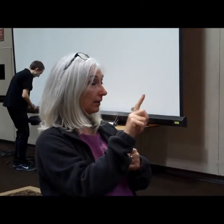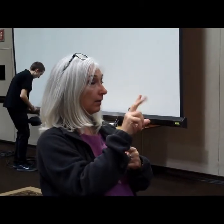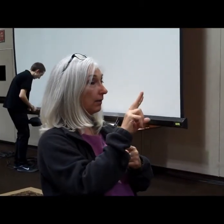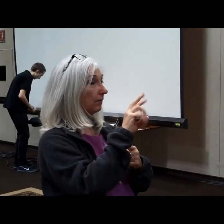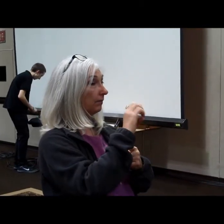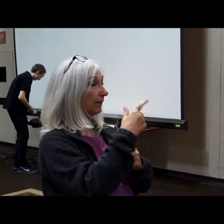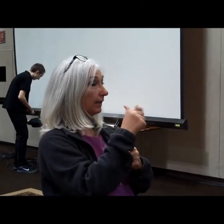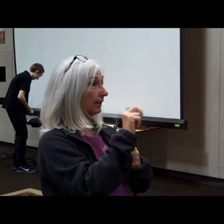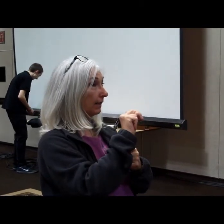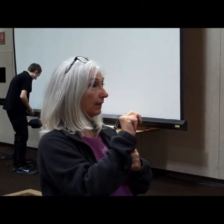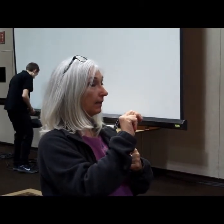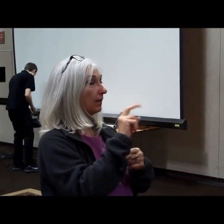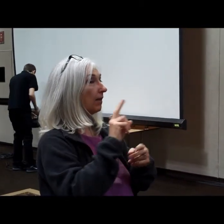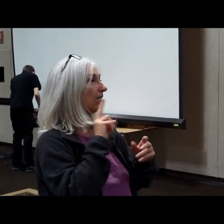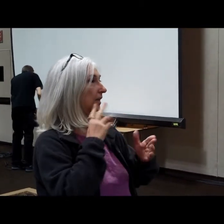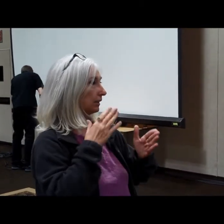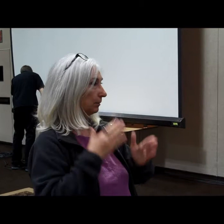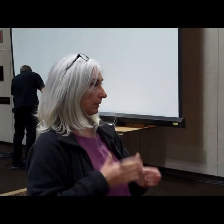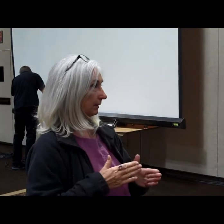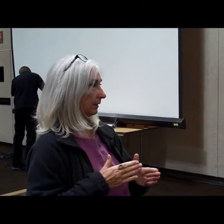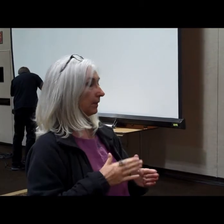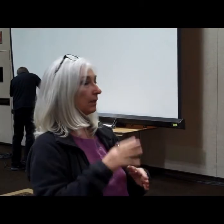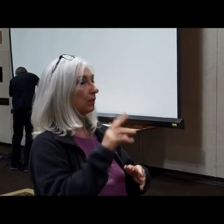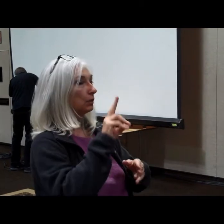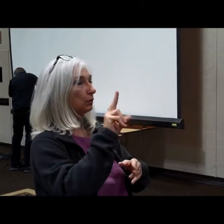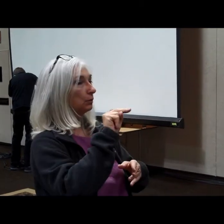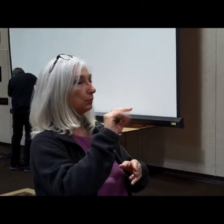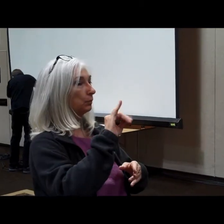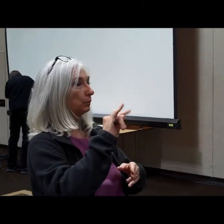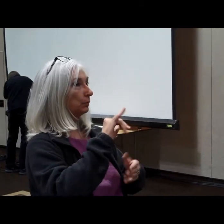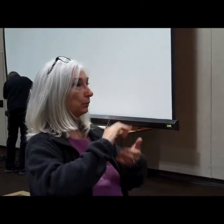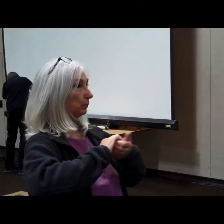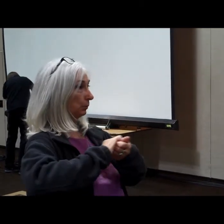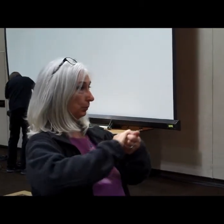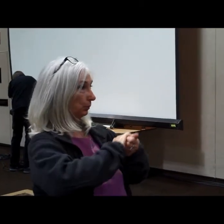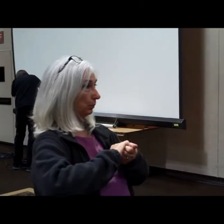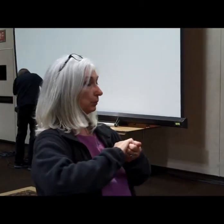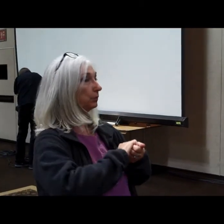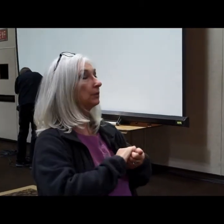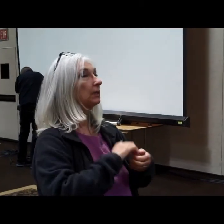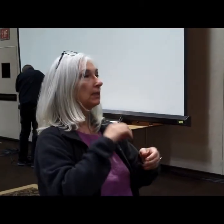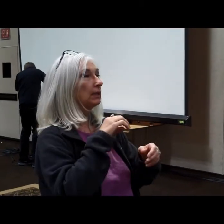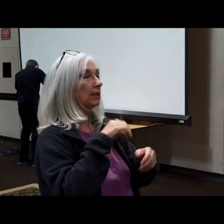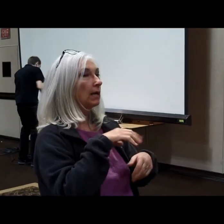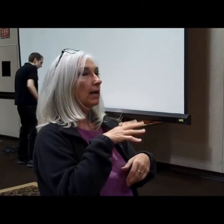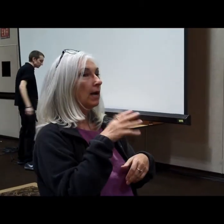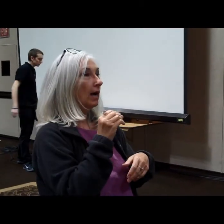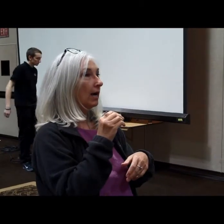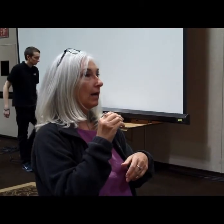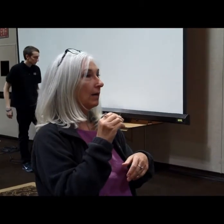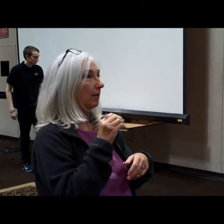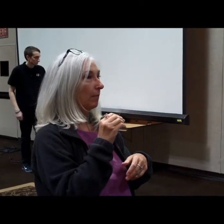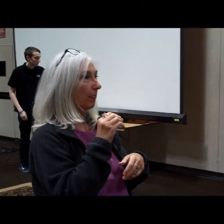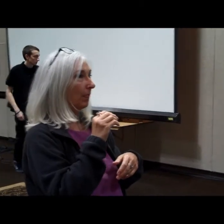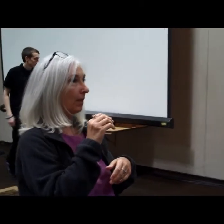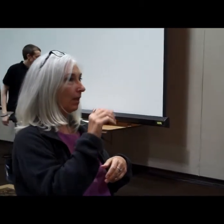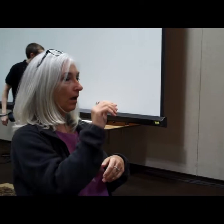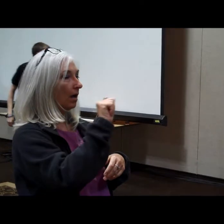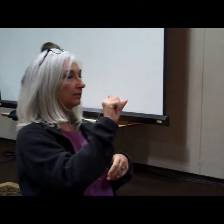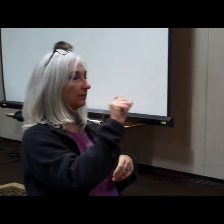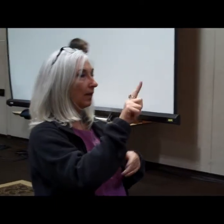Facebook called ASL Vegans and Vegetarians United. What does ASL stand for?